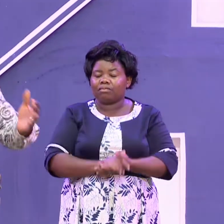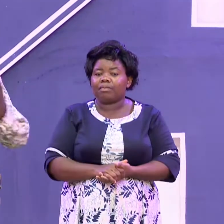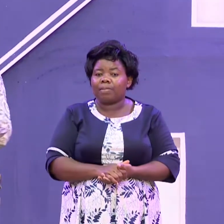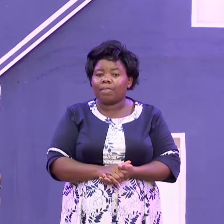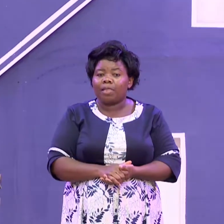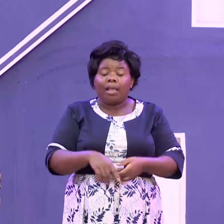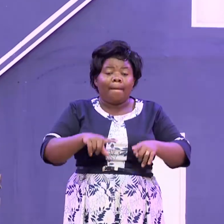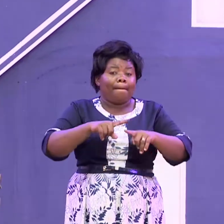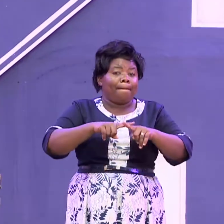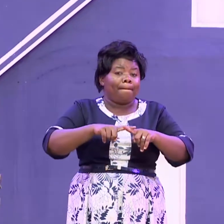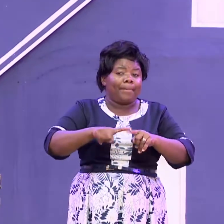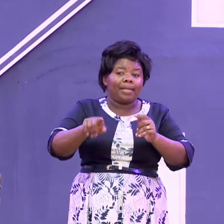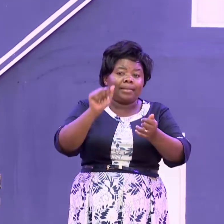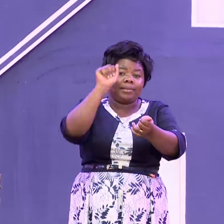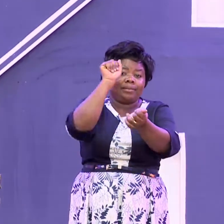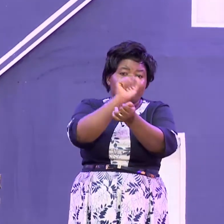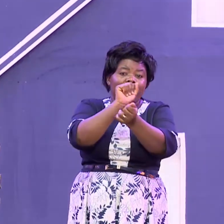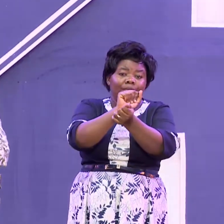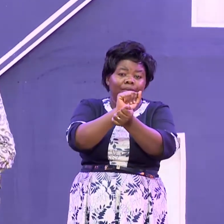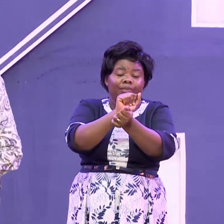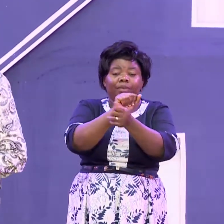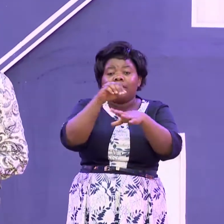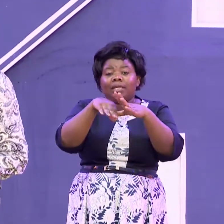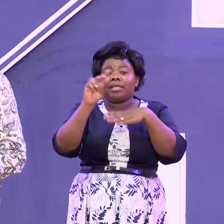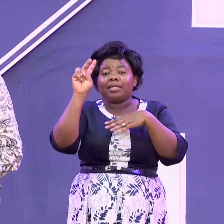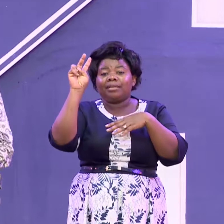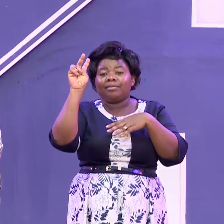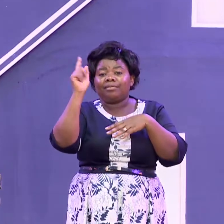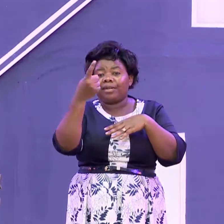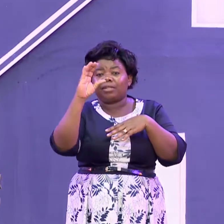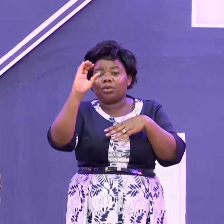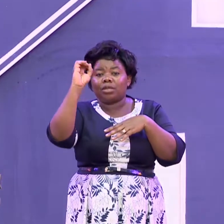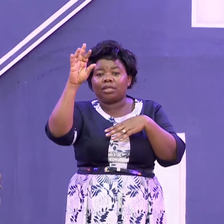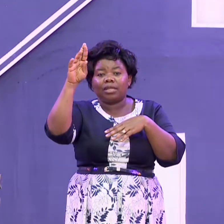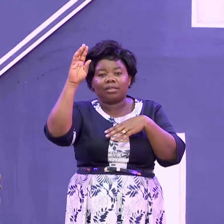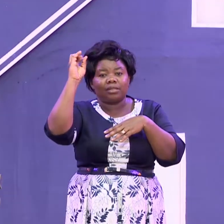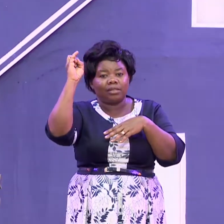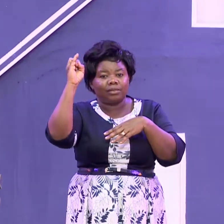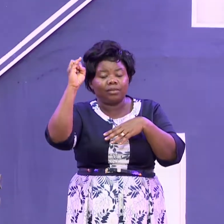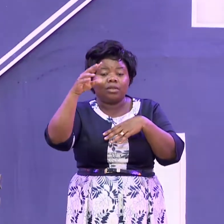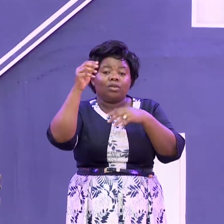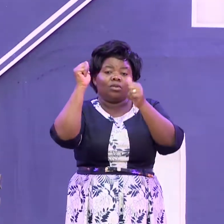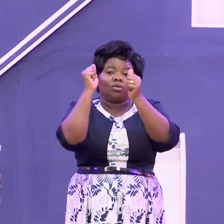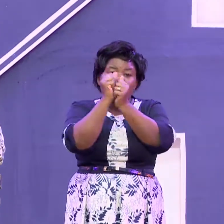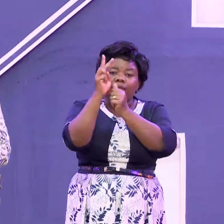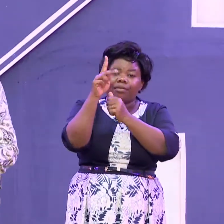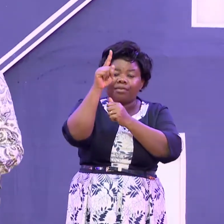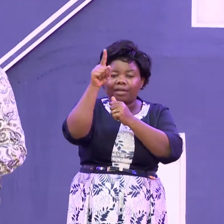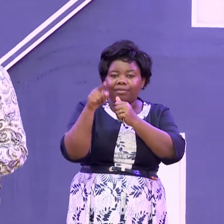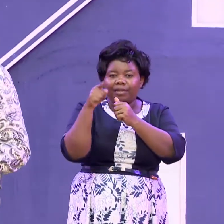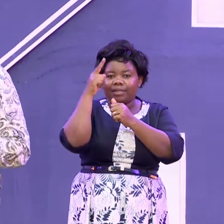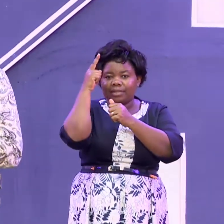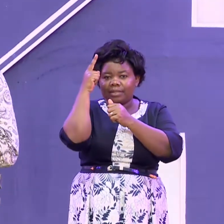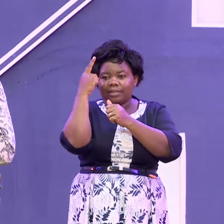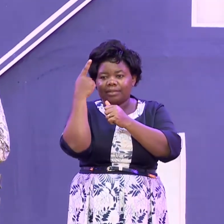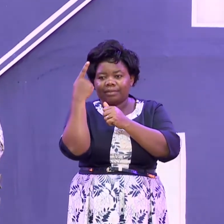But Paul goes on to ask in 1 Corinthians 12. Naye mbakolinza kisoka 12 Paul abuuza. Verse 27:31. Abiri musavu